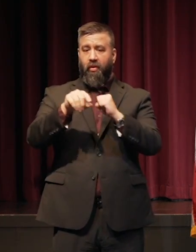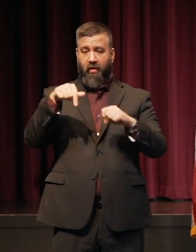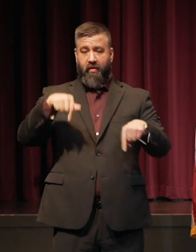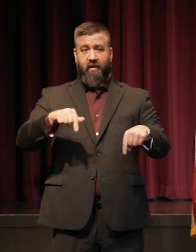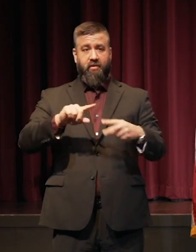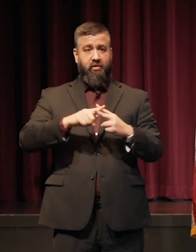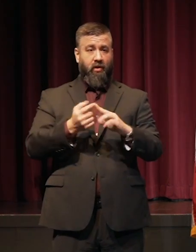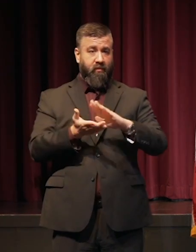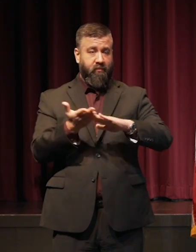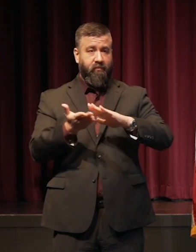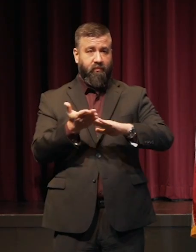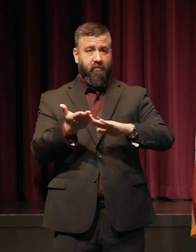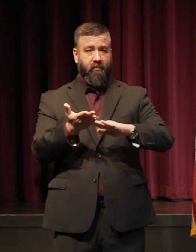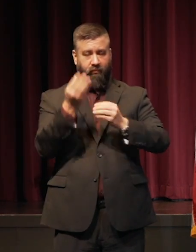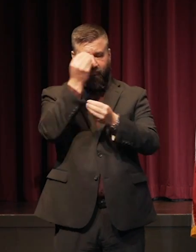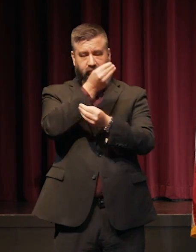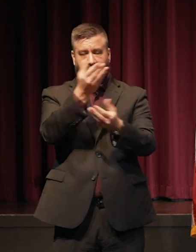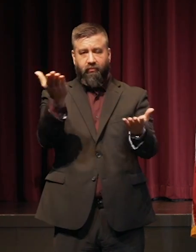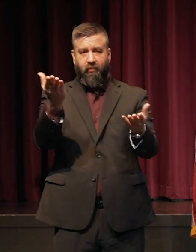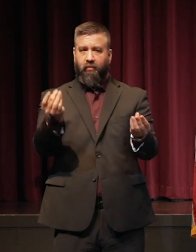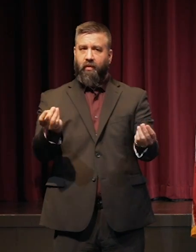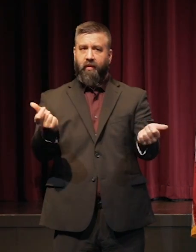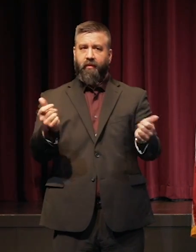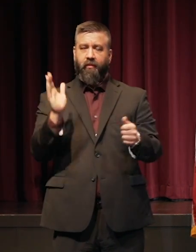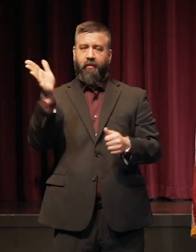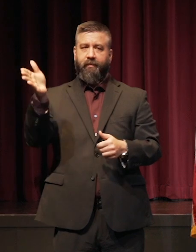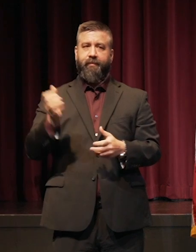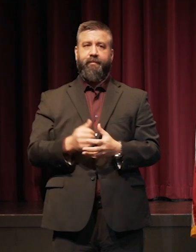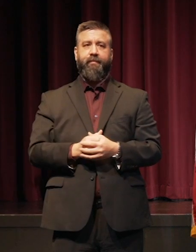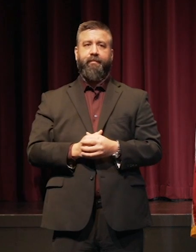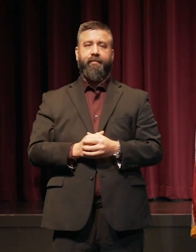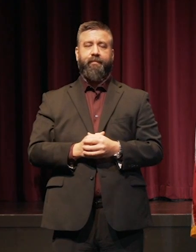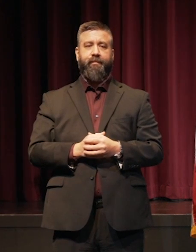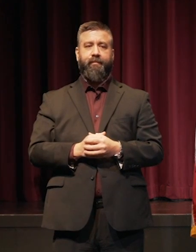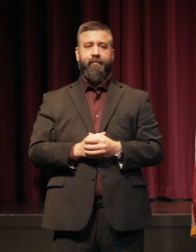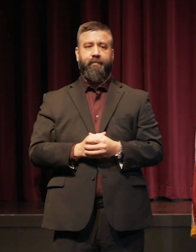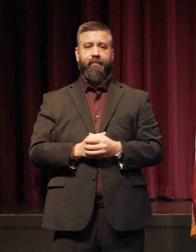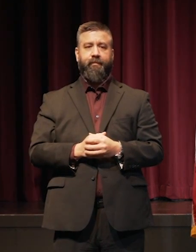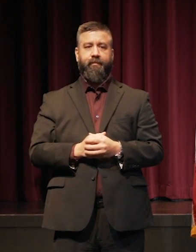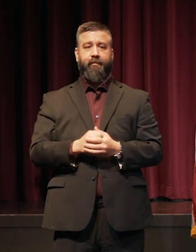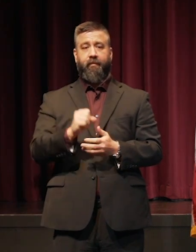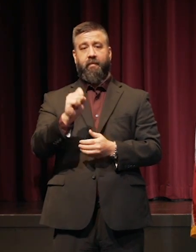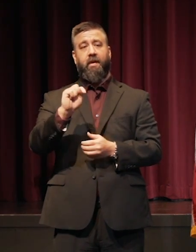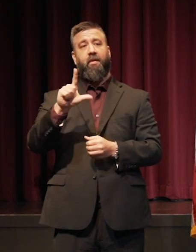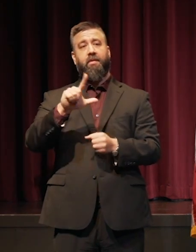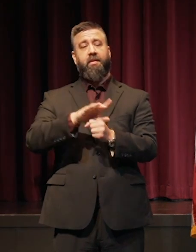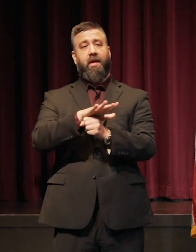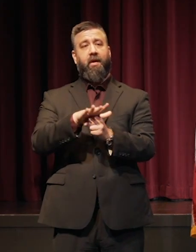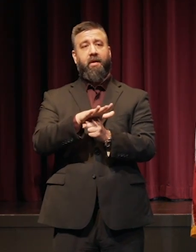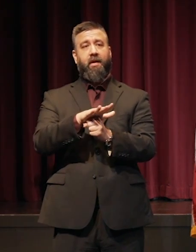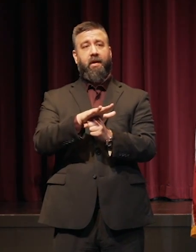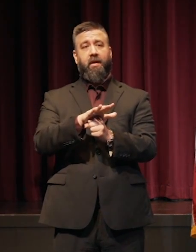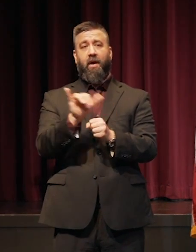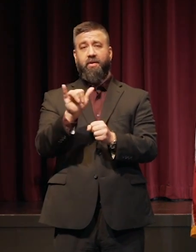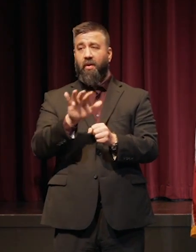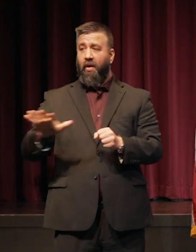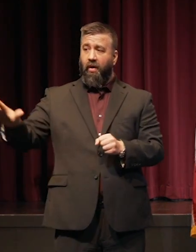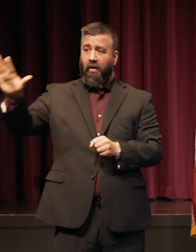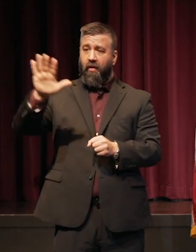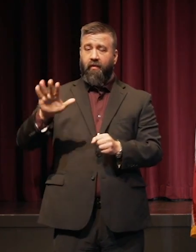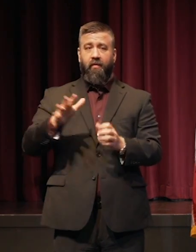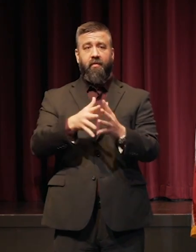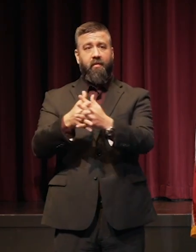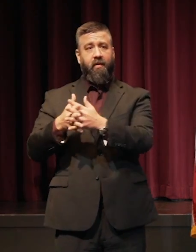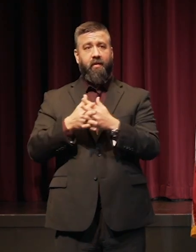and running and we can get folks in the county signed up. In St. Louis County and across the country,